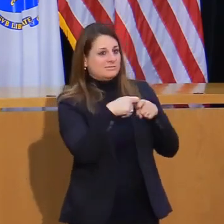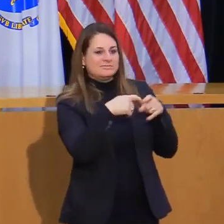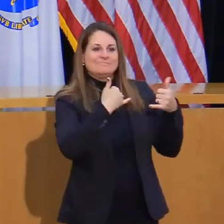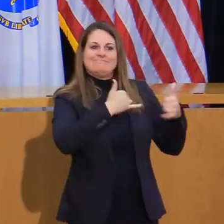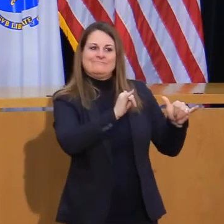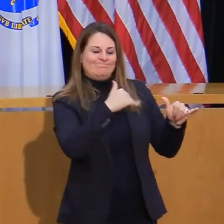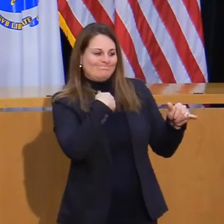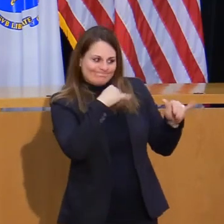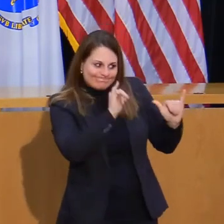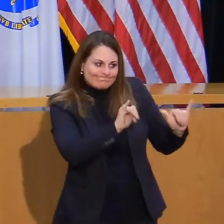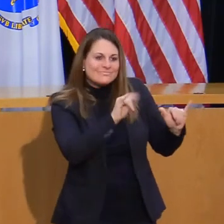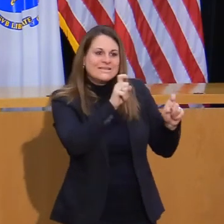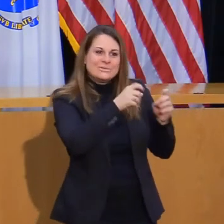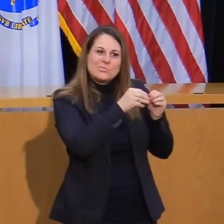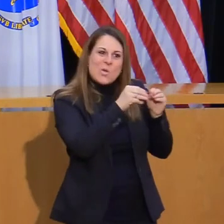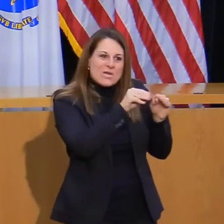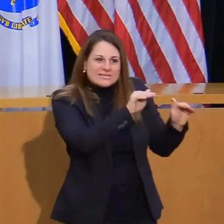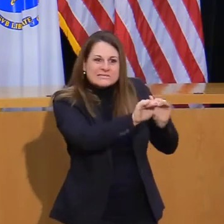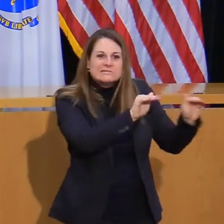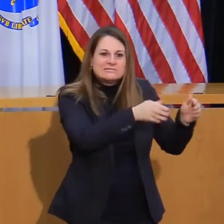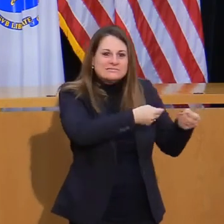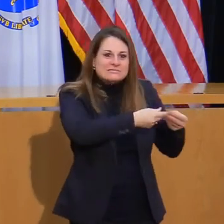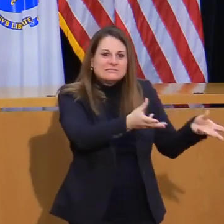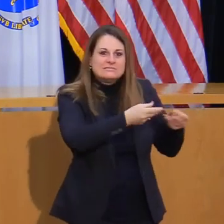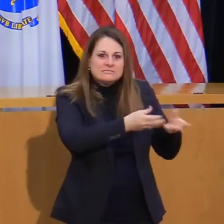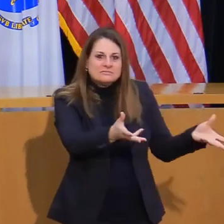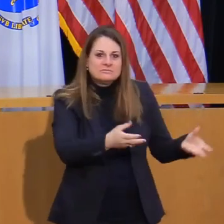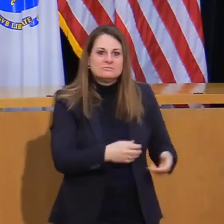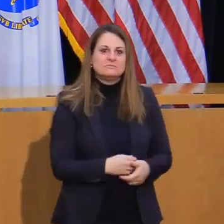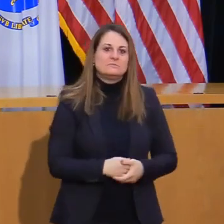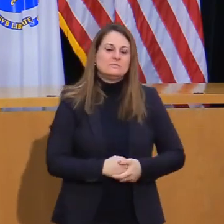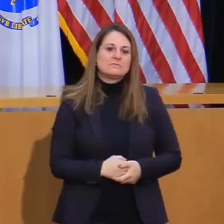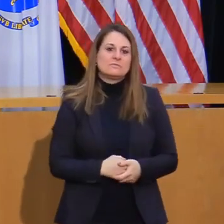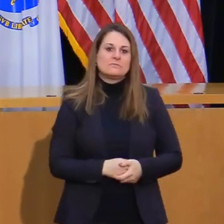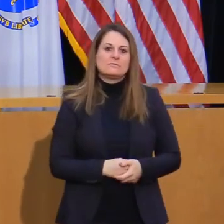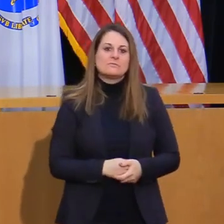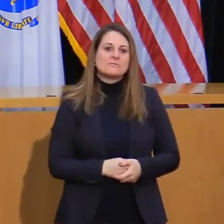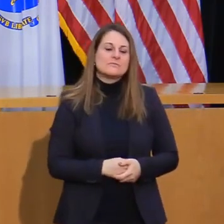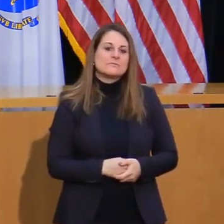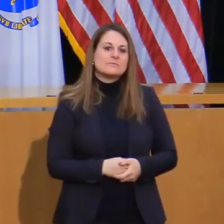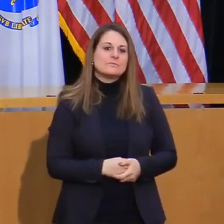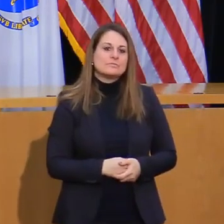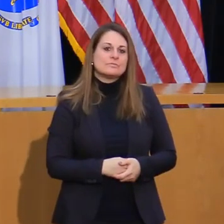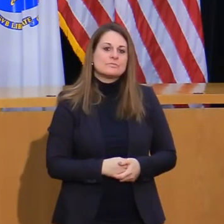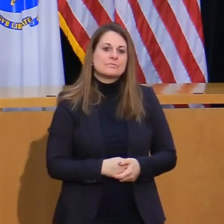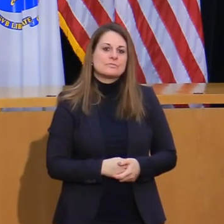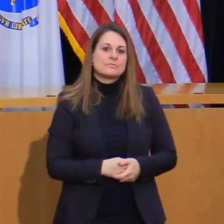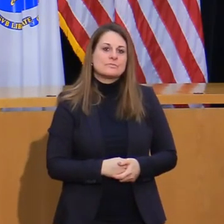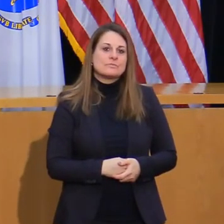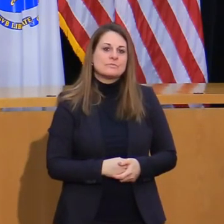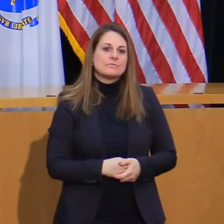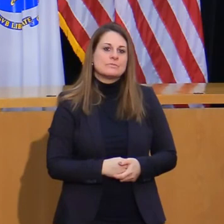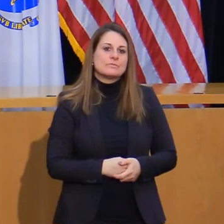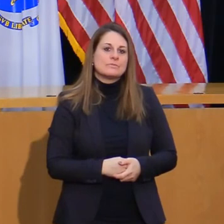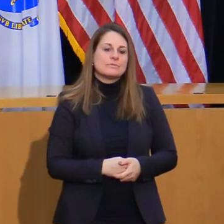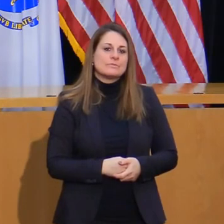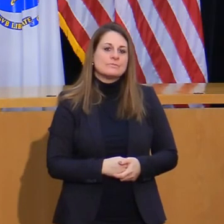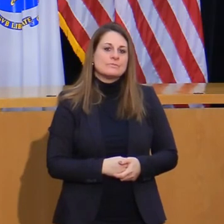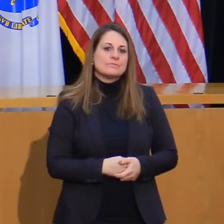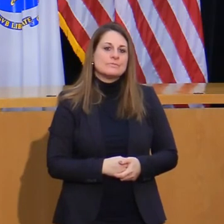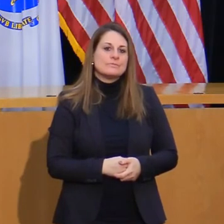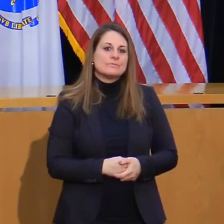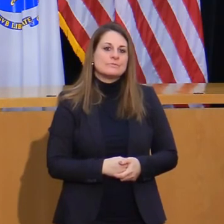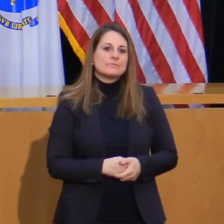And we've made tremendous progress in vaccinating our older residents as well, who are the most susceptible to serious illness from